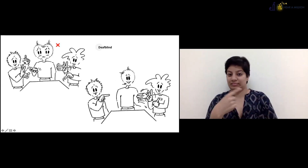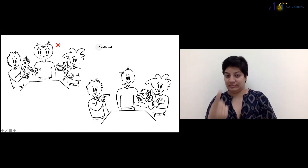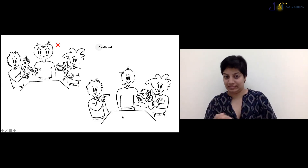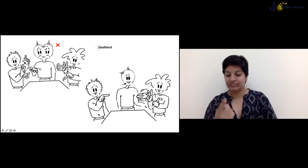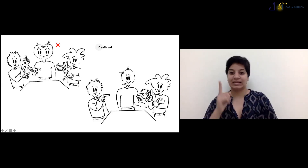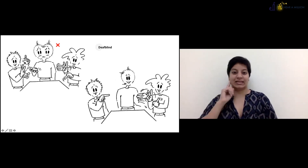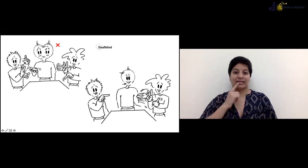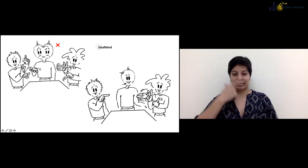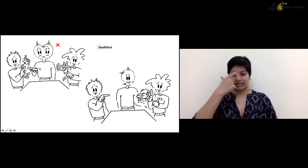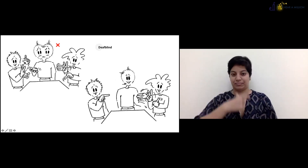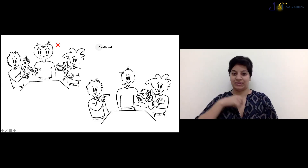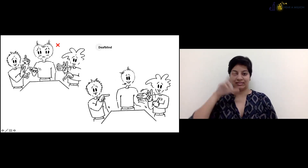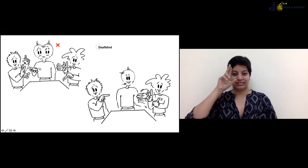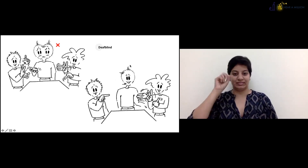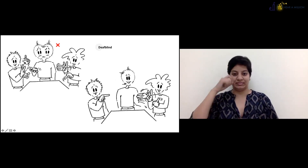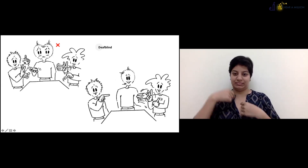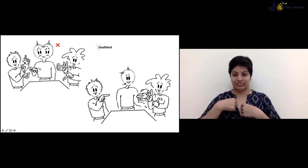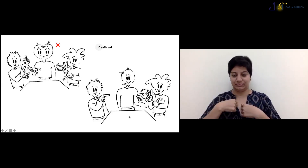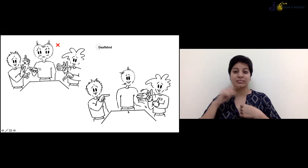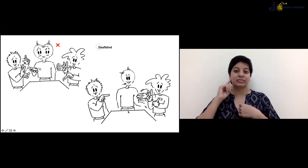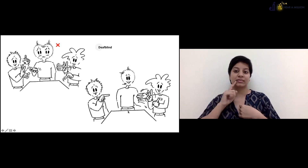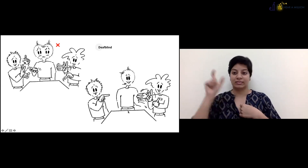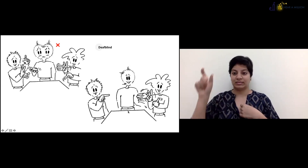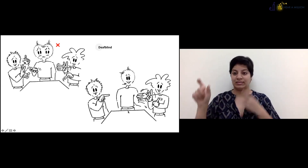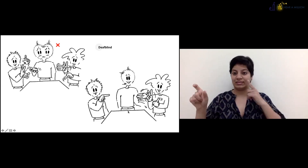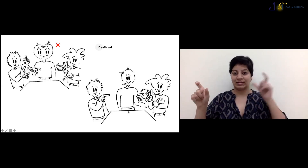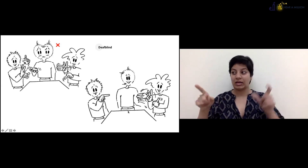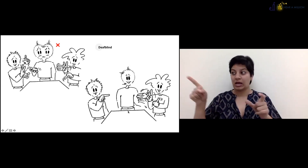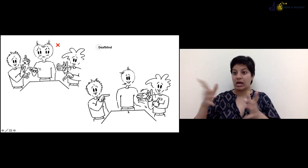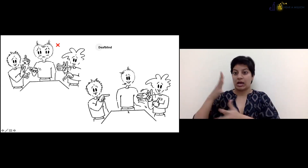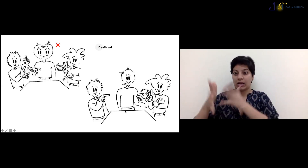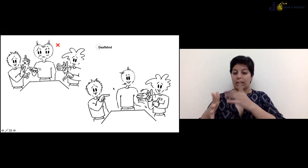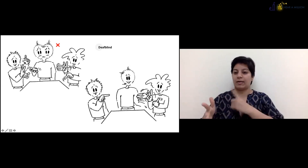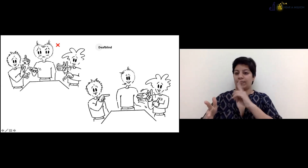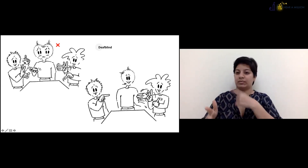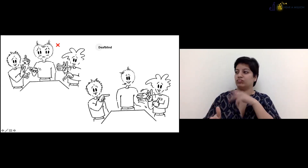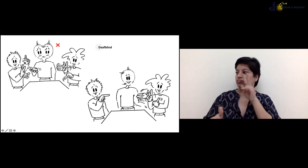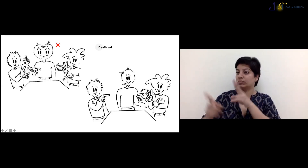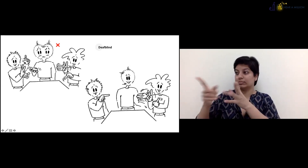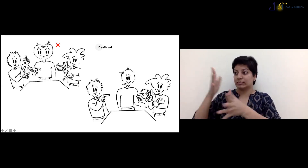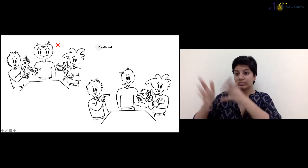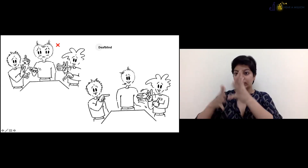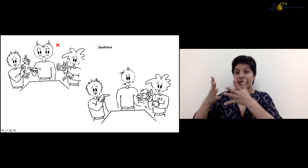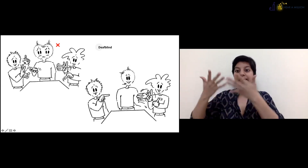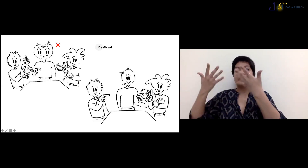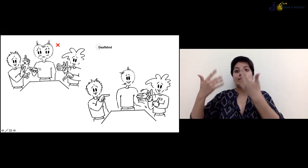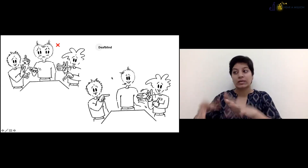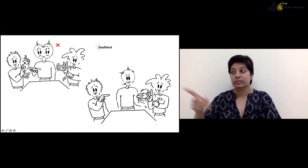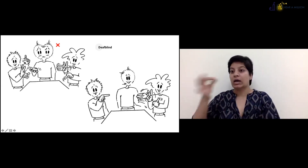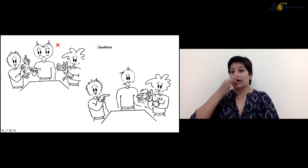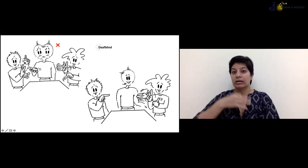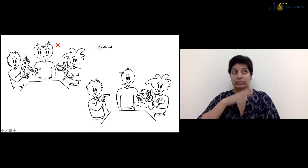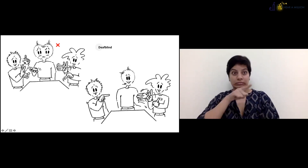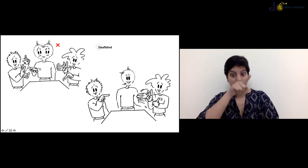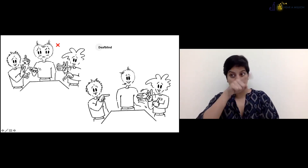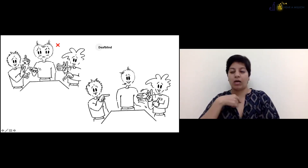the fast sign. So in the next picture, you can see I'm standing in between of two people. If they